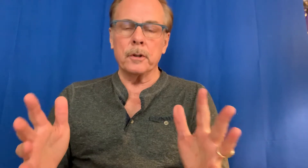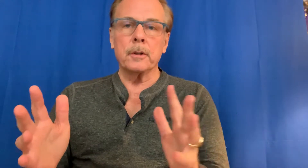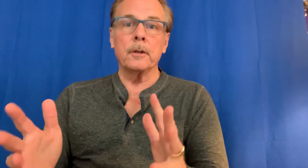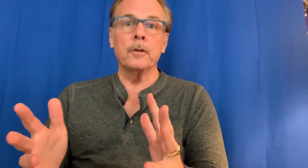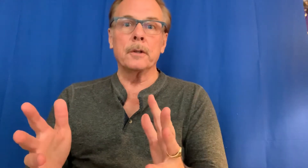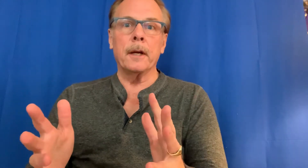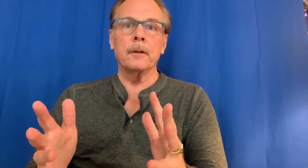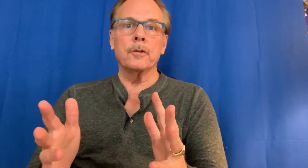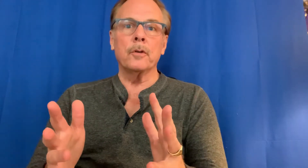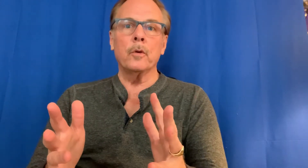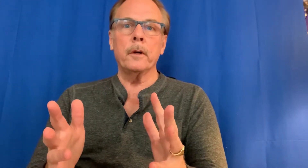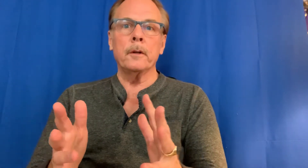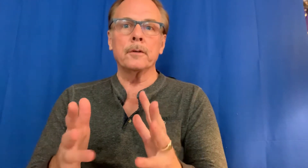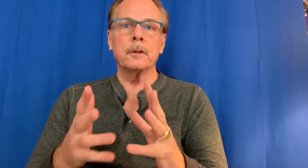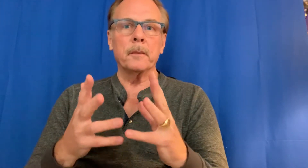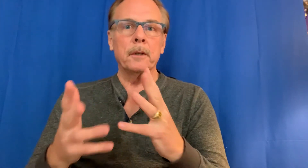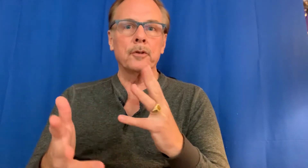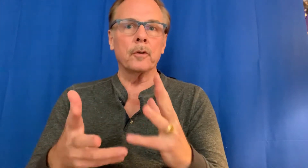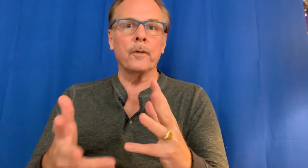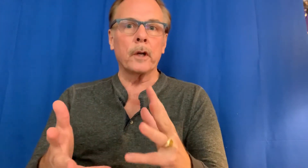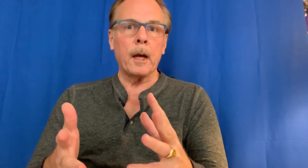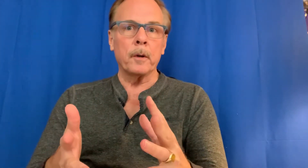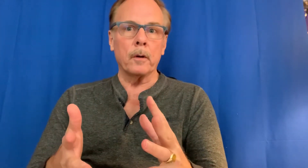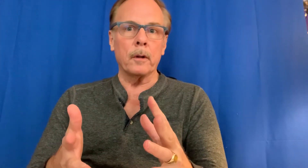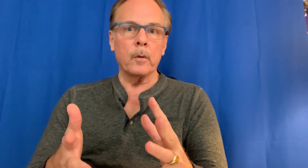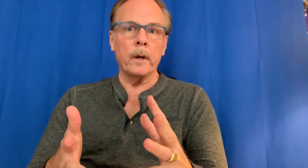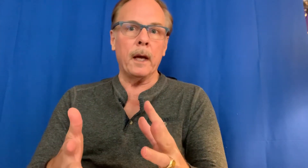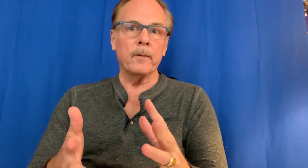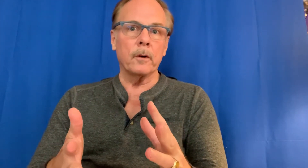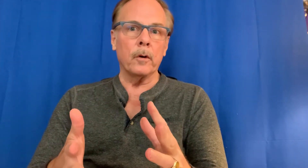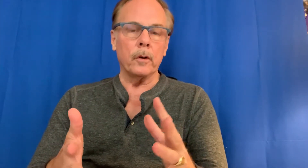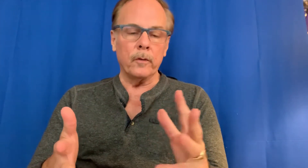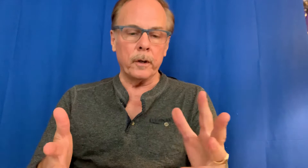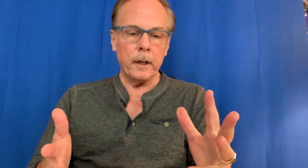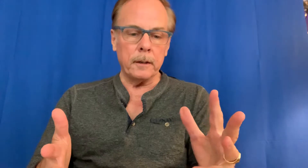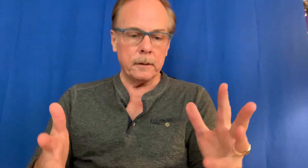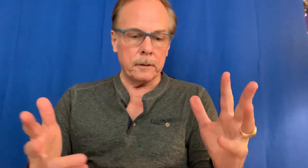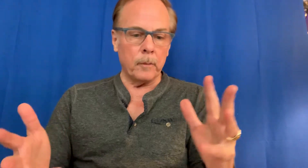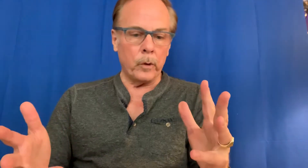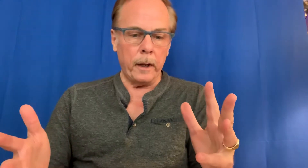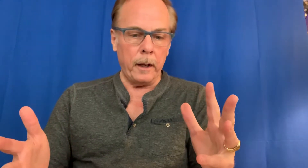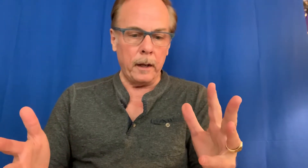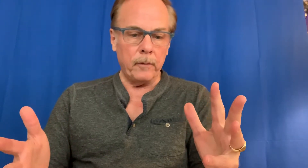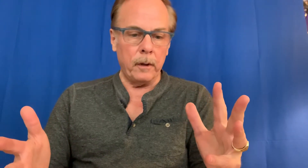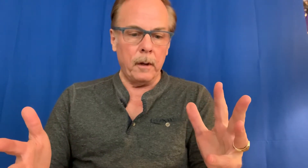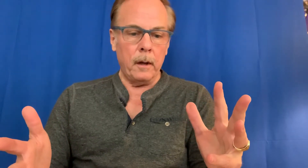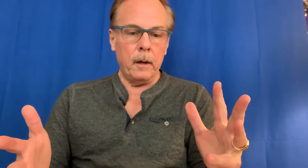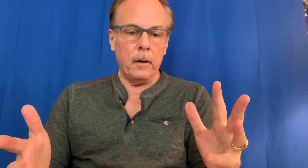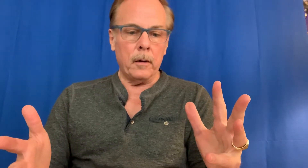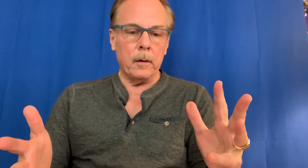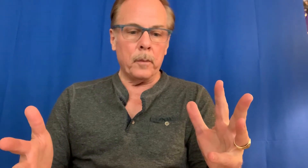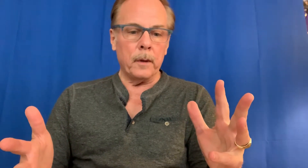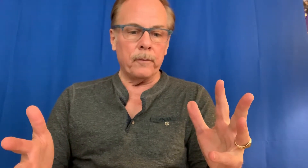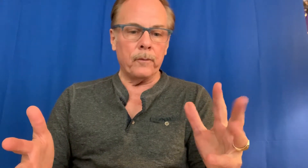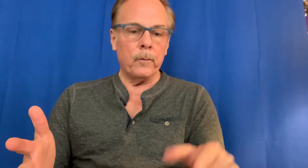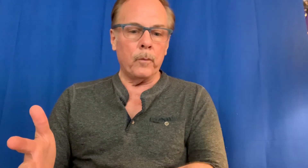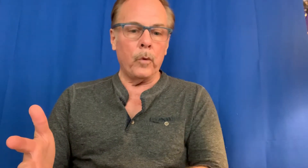to understand the story, there's some additional vocabulary that we haven't gone over yet. Some we have, but one